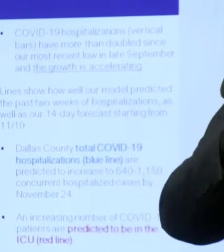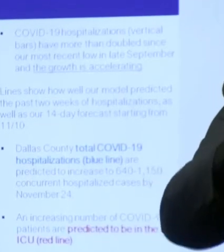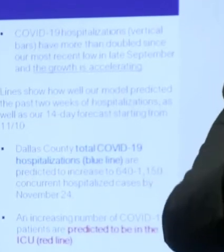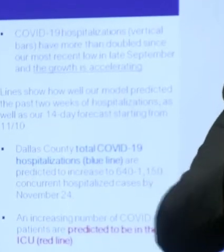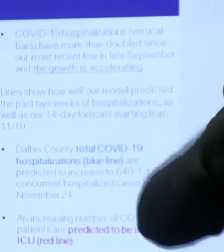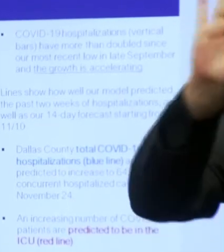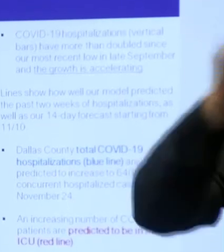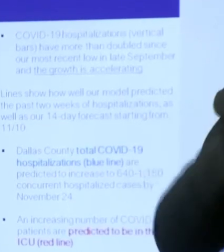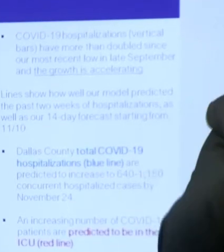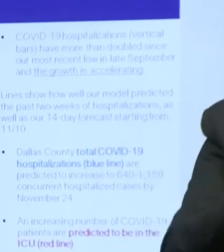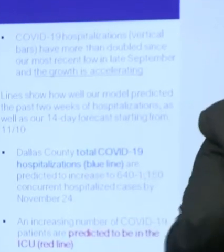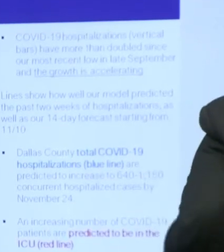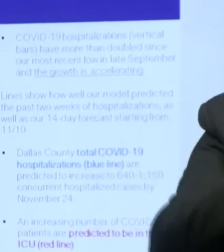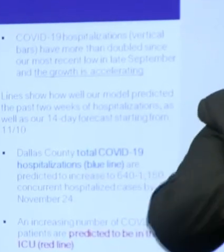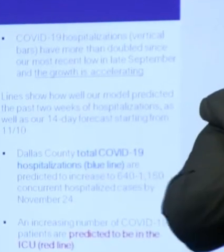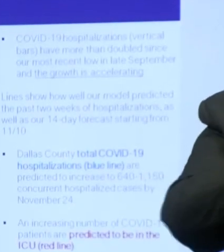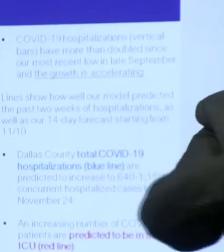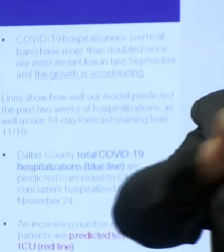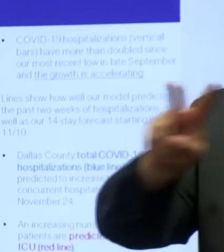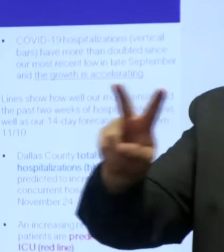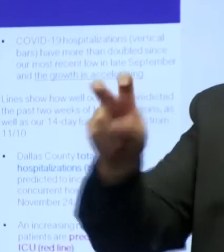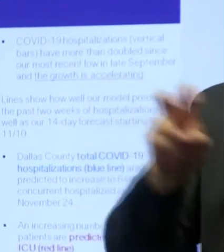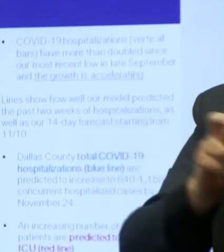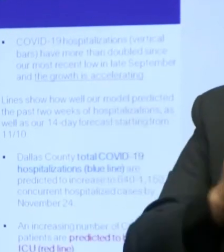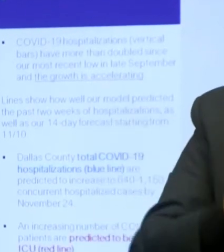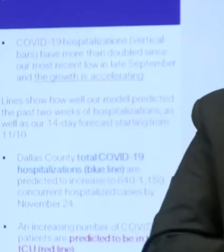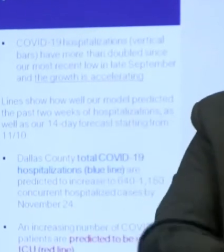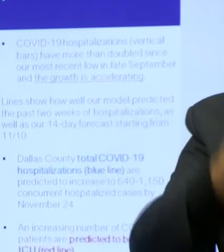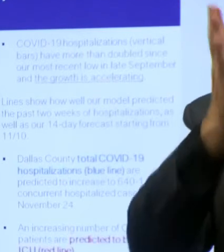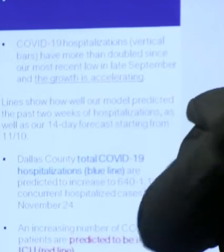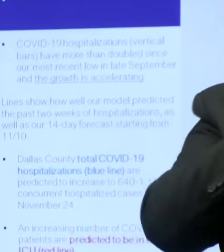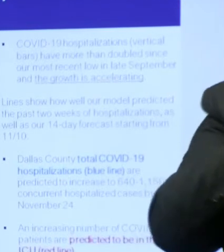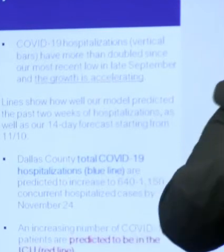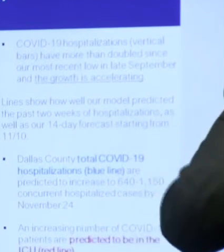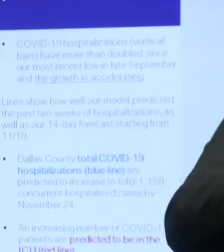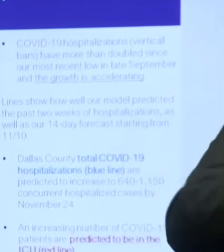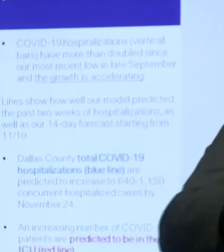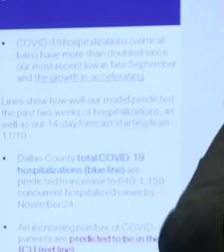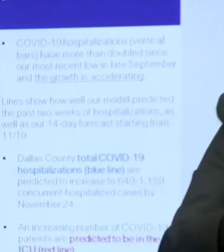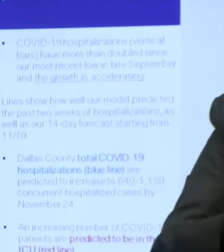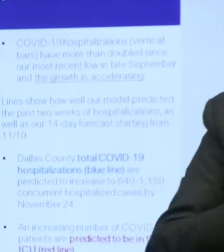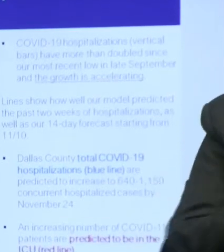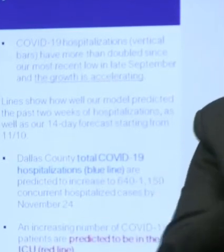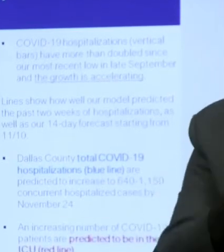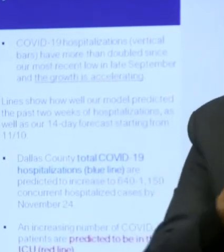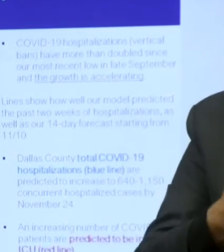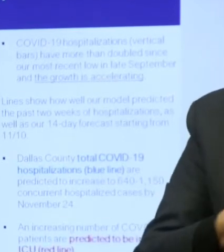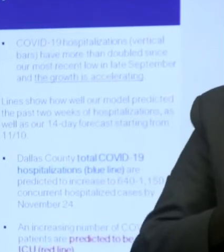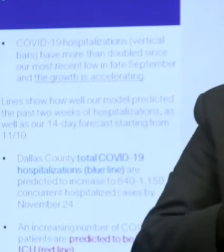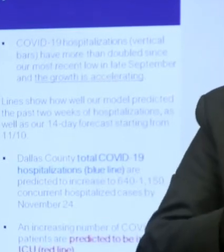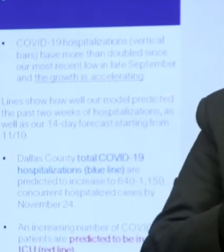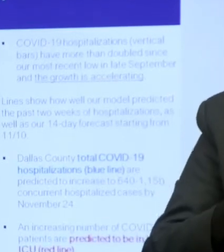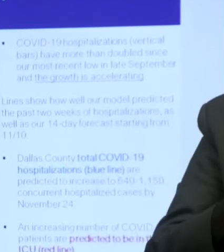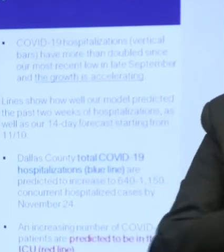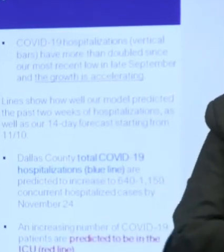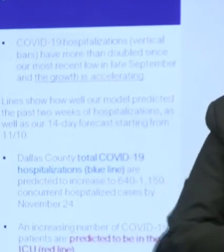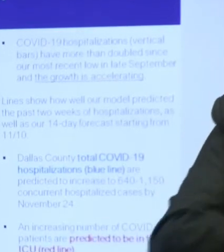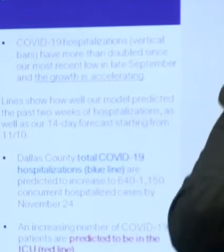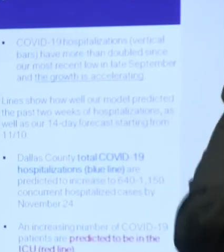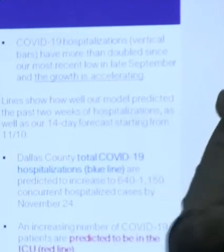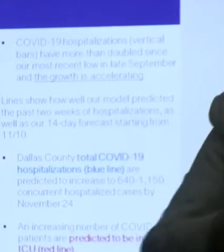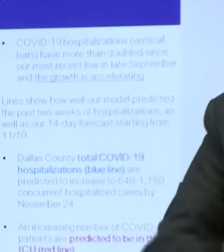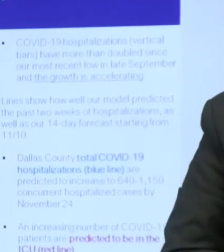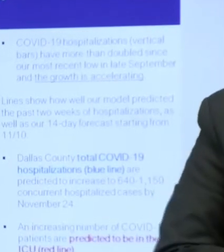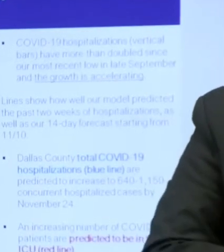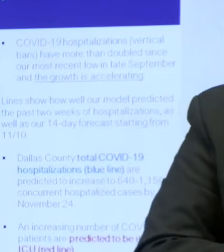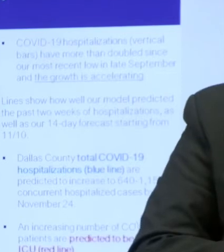curves into the bars that have already occurred. Now look where that blue line is going. That